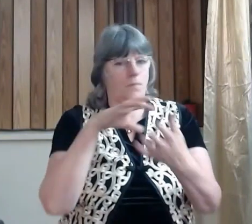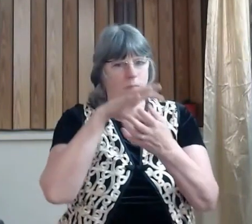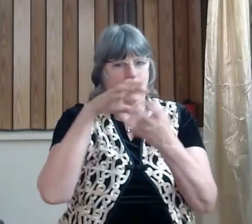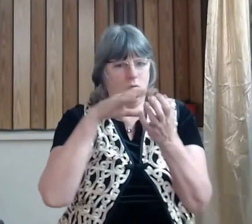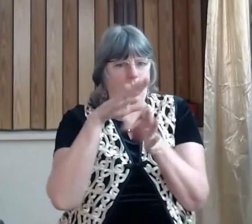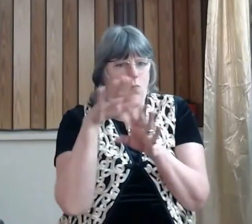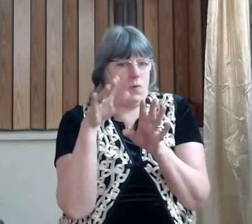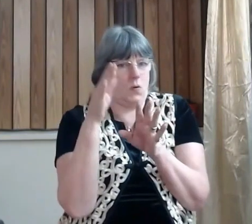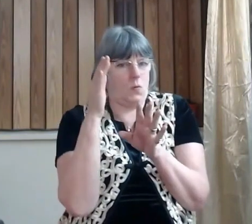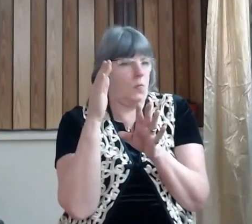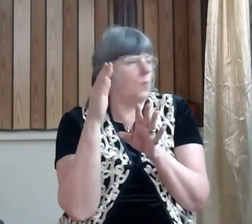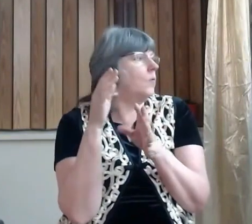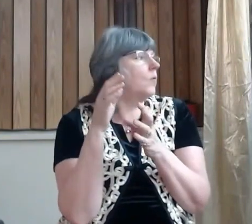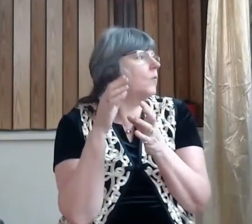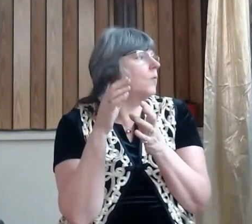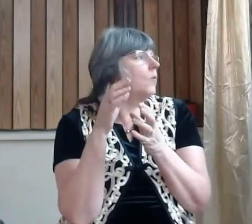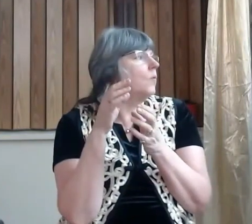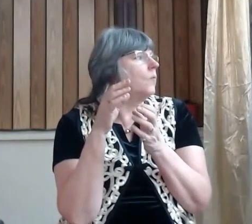a